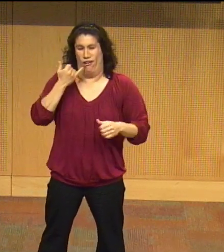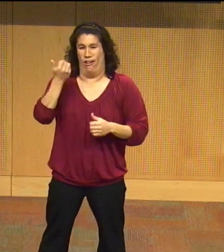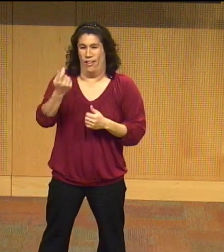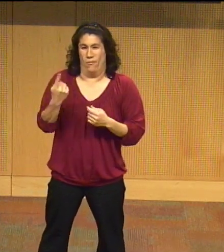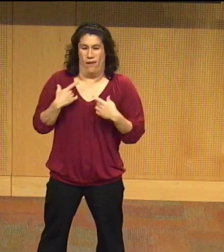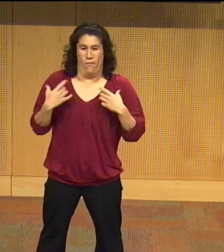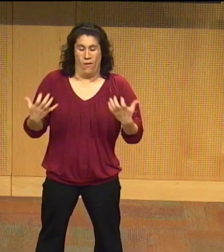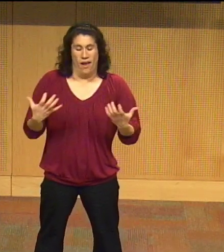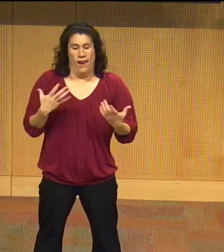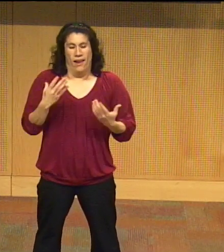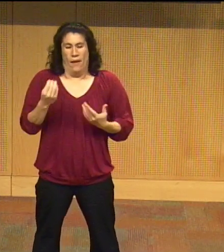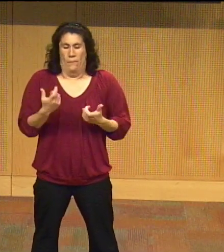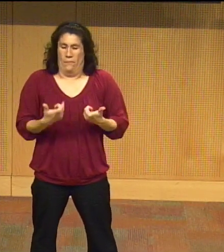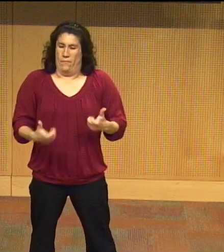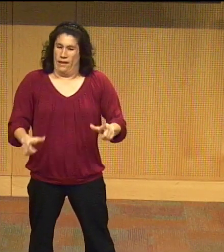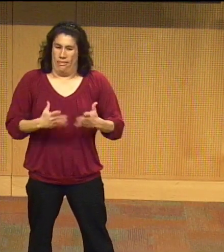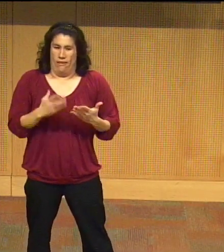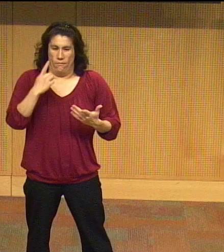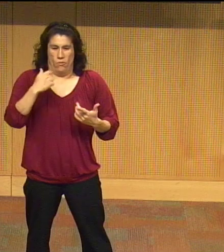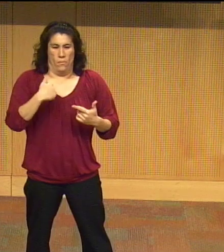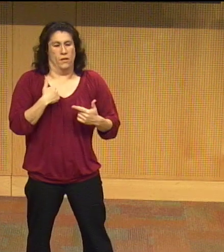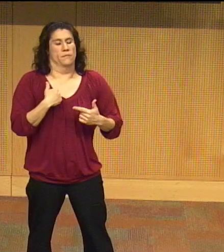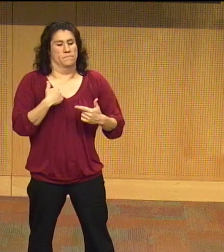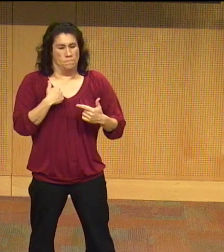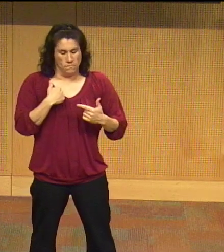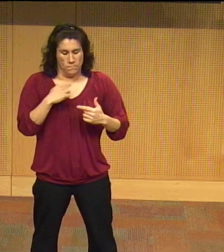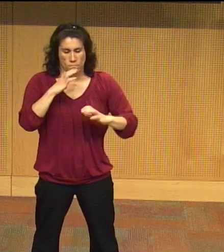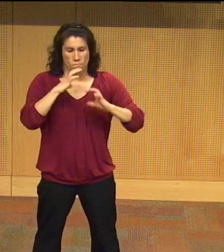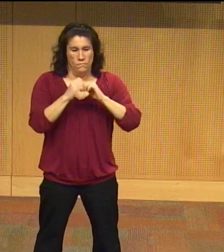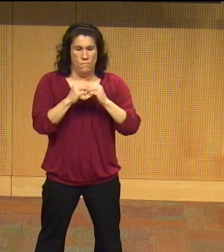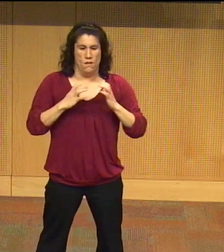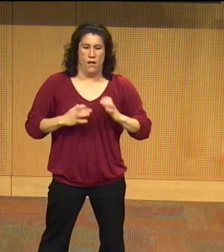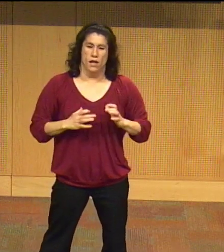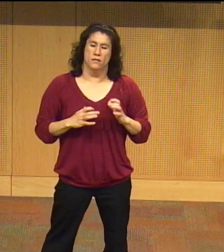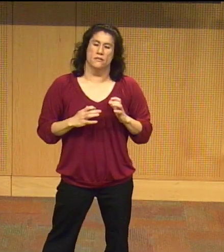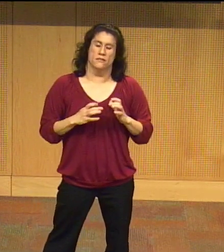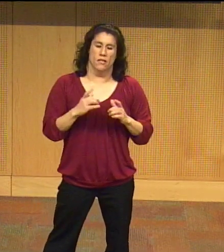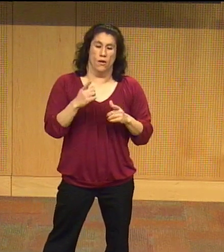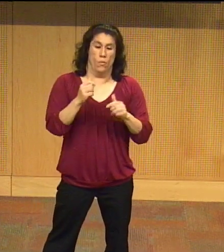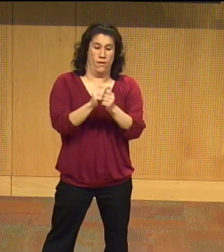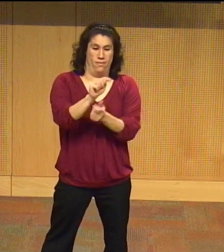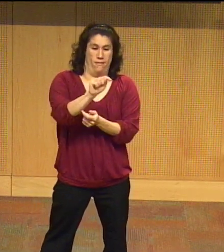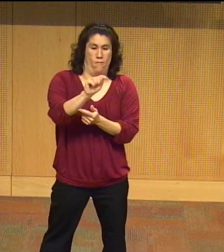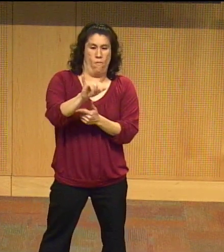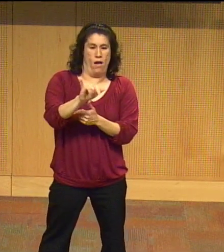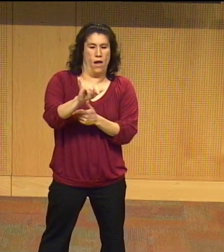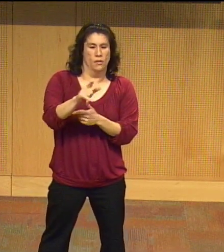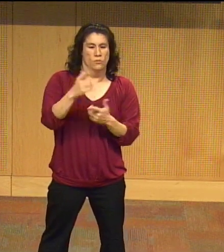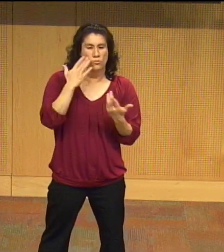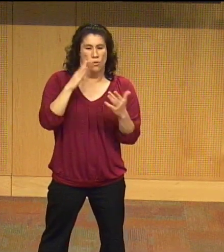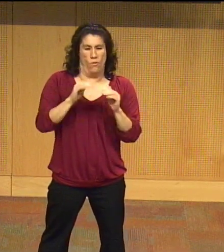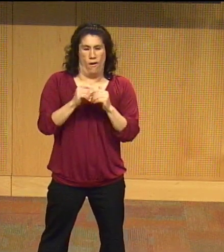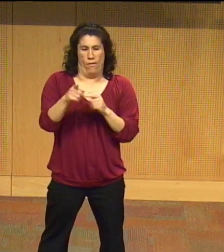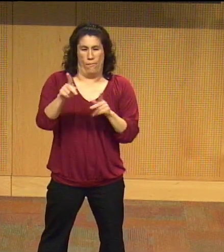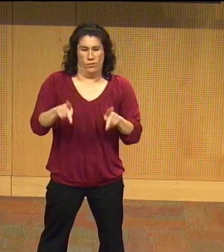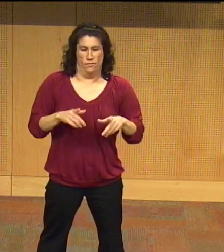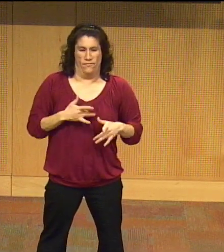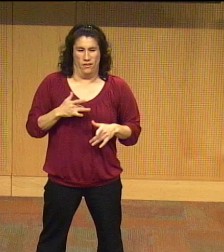my phone in the treatment area. I can place a call to anyone from anywhere. And communicating with clients is so different. Back